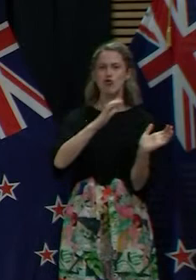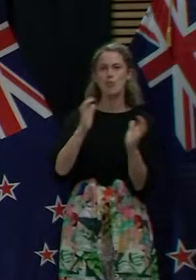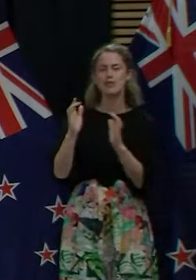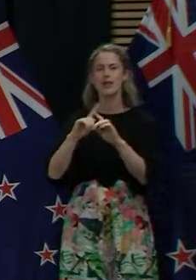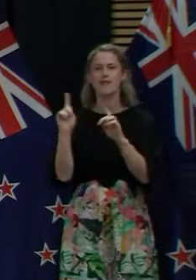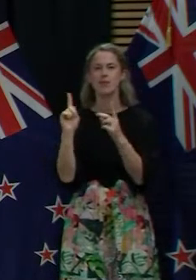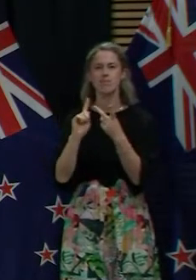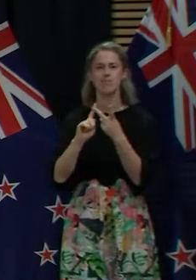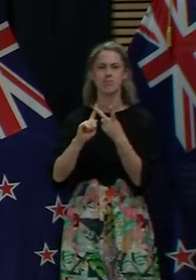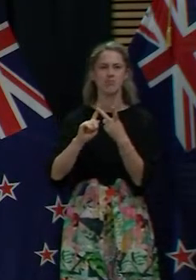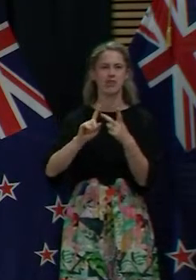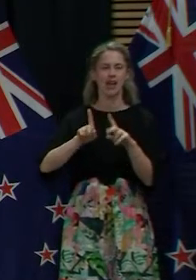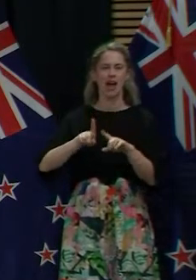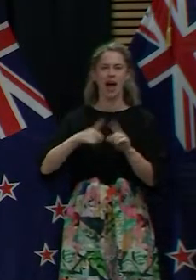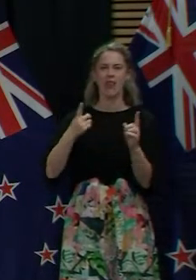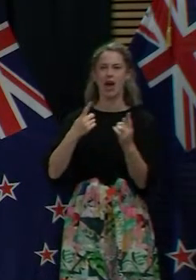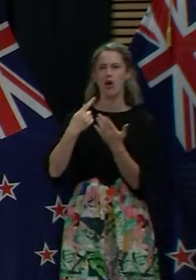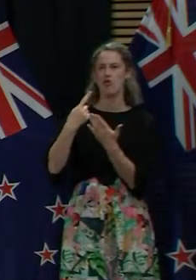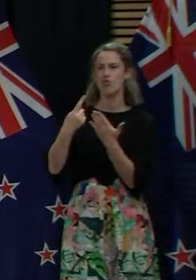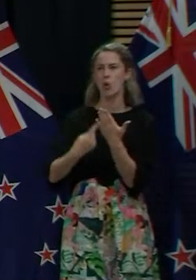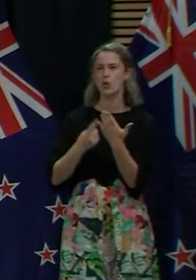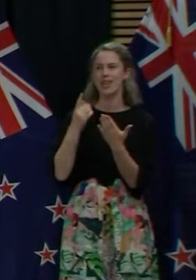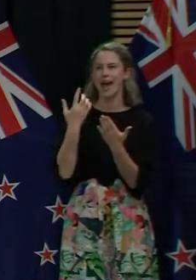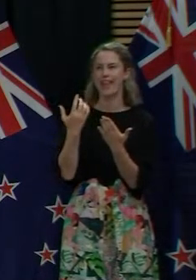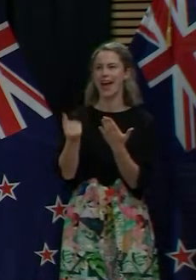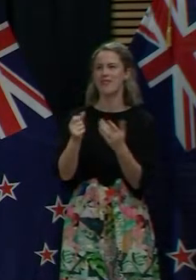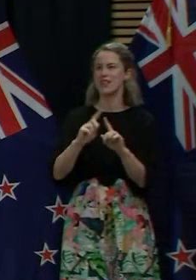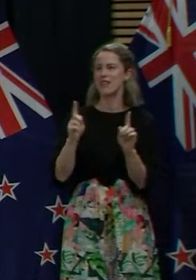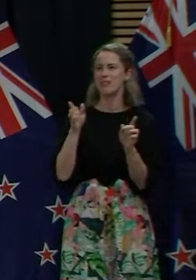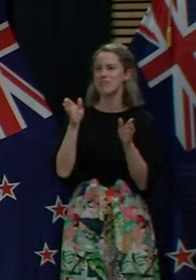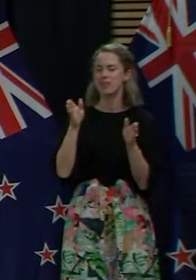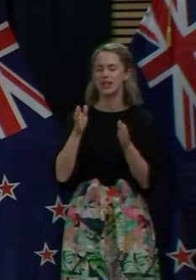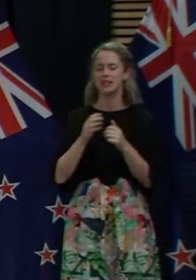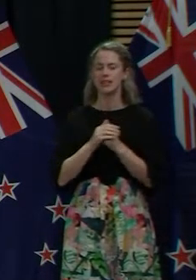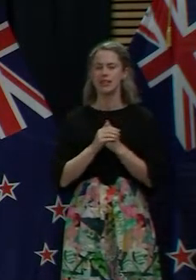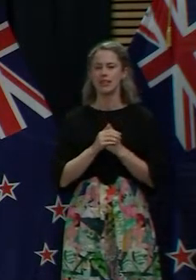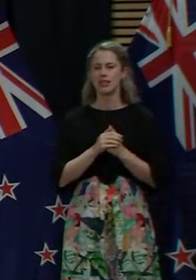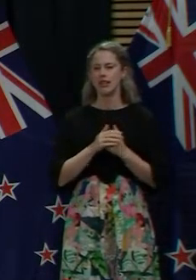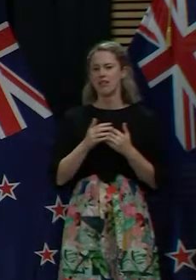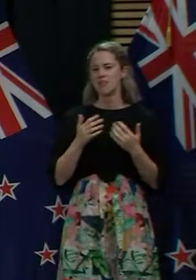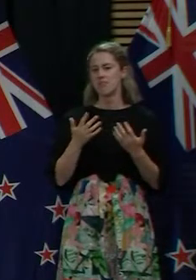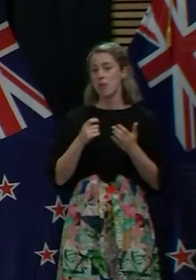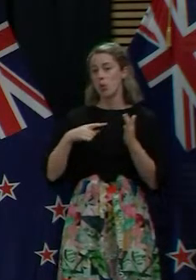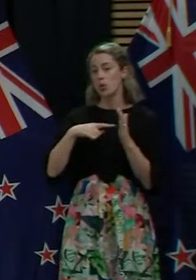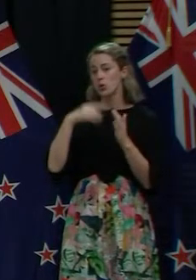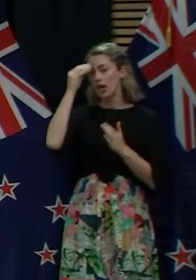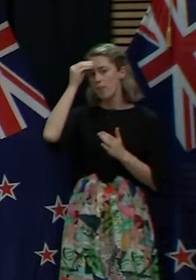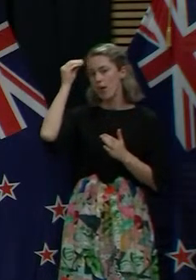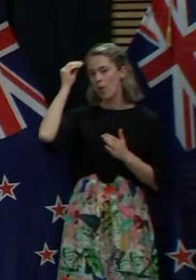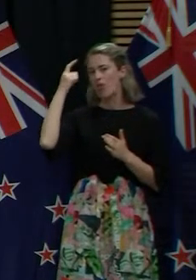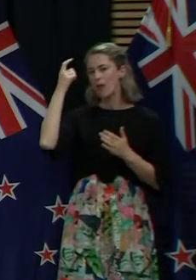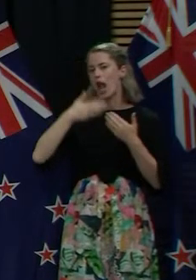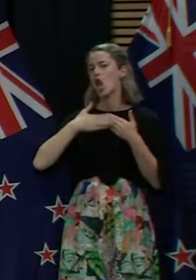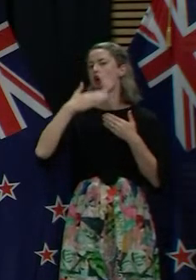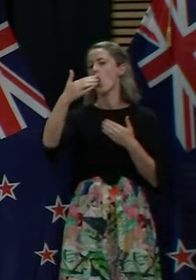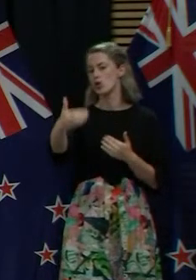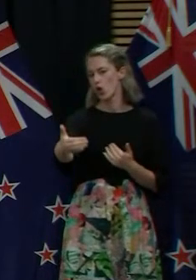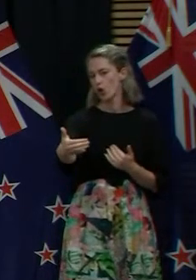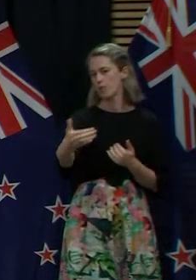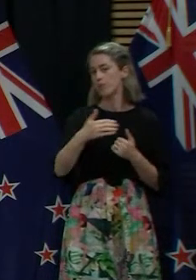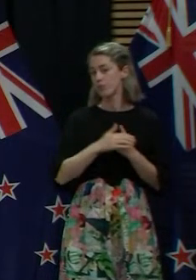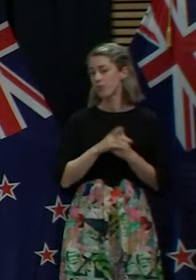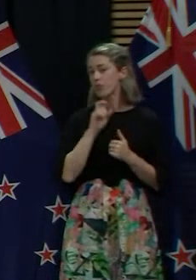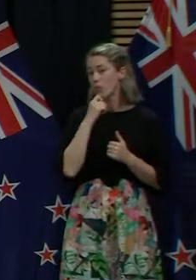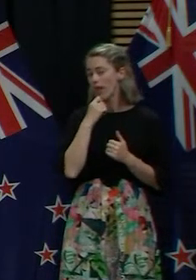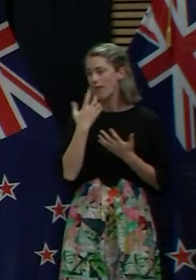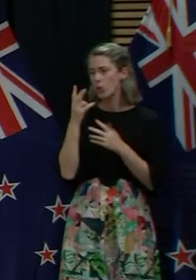other measures that you might be prepared to put in place. And I think it's also important to remember, we're looking at the long term here, and we